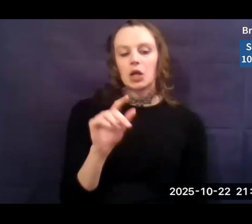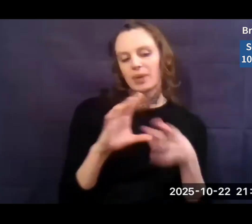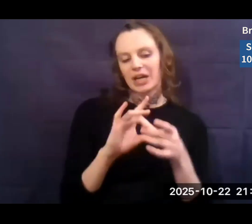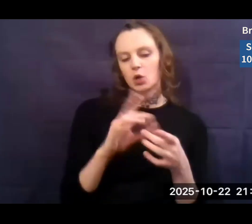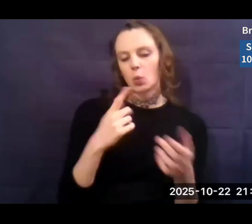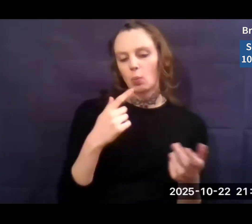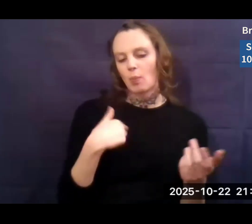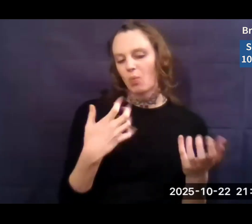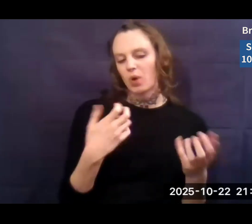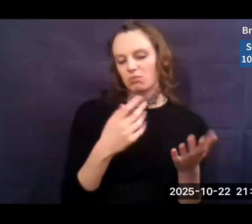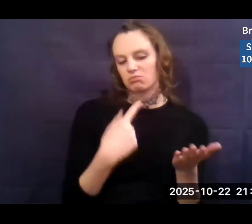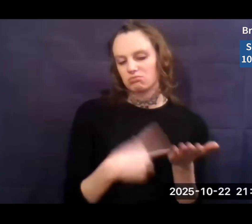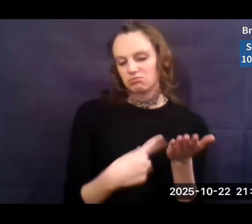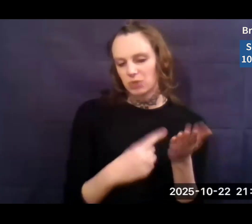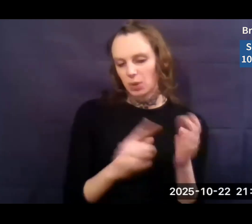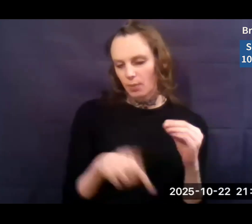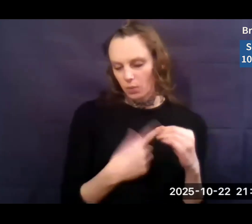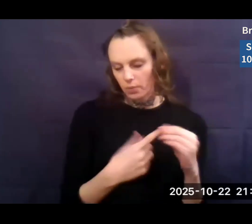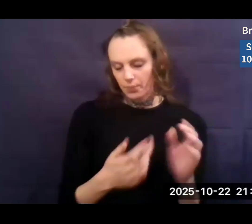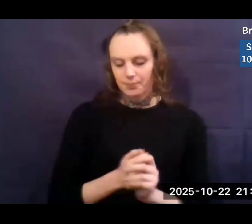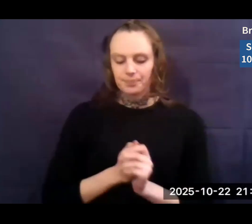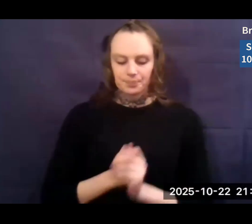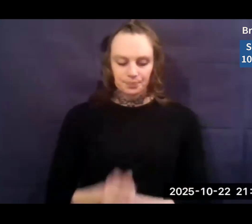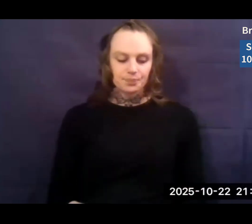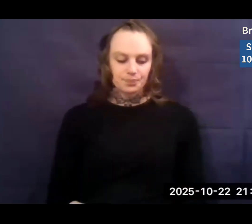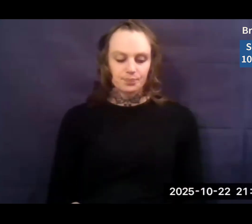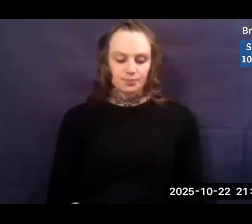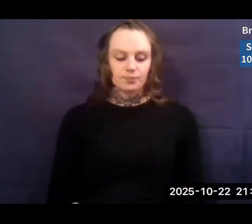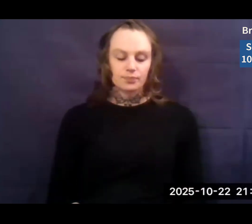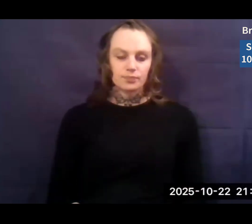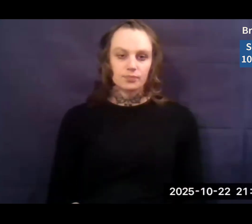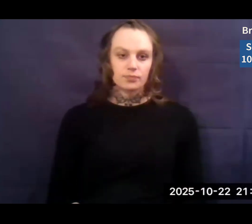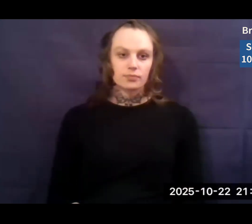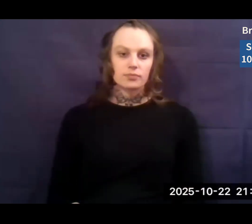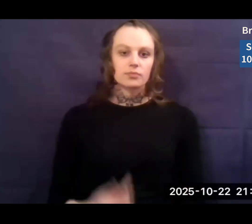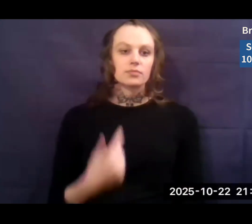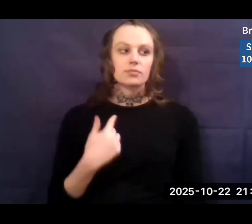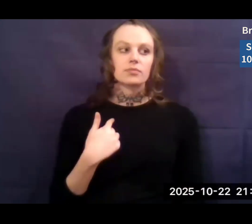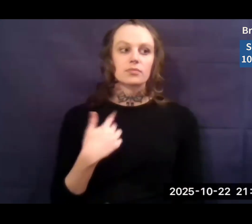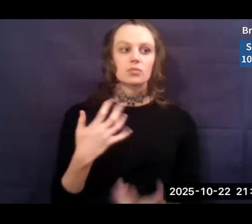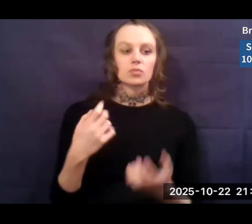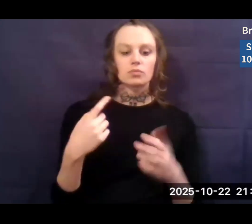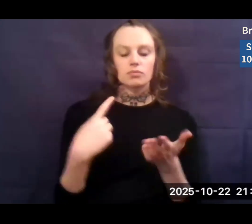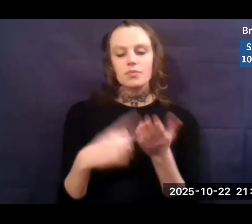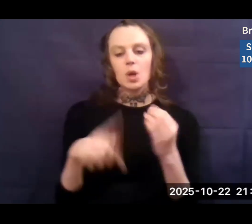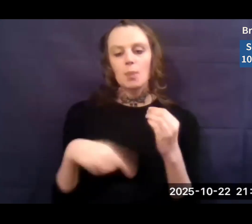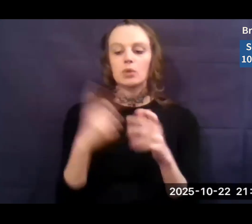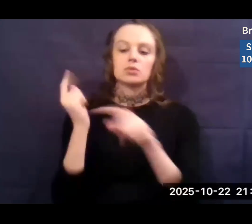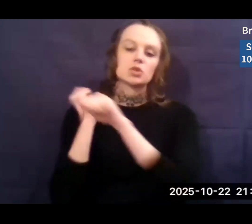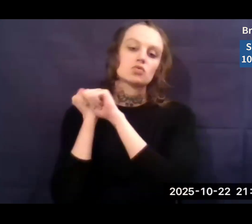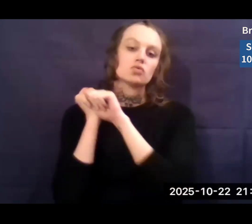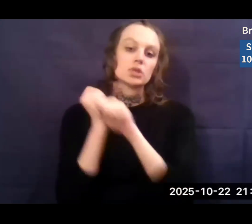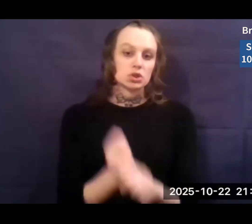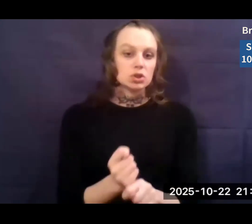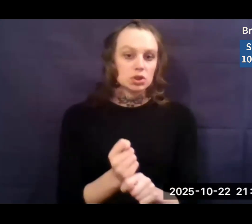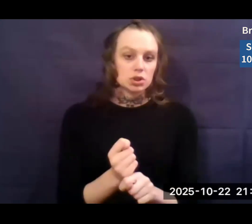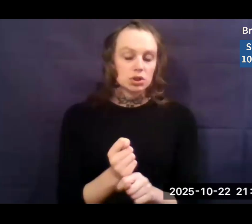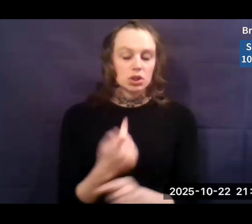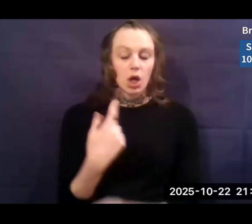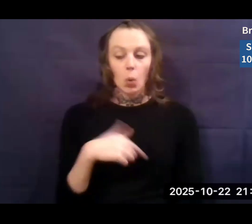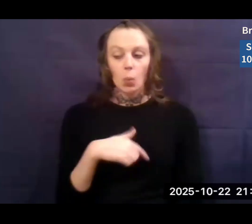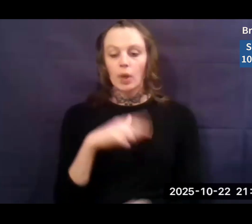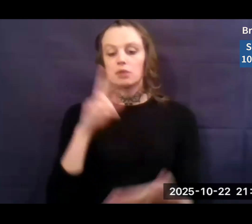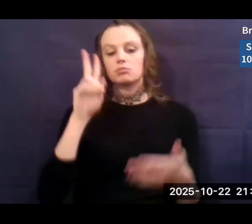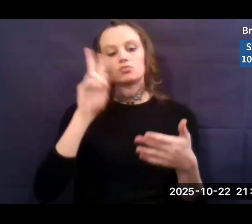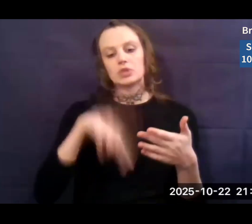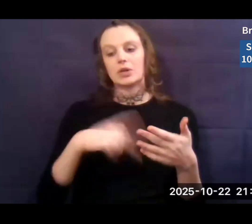tonight. I um, I wanted to talk about the traditions. We read these